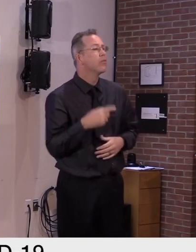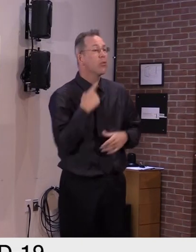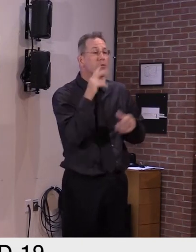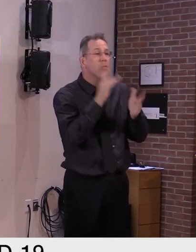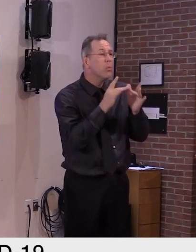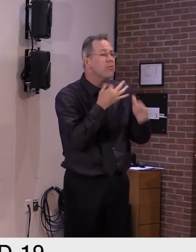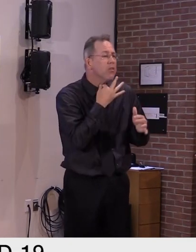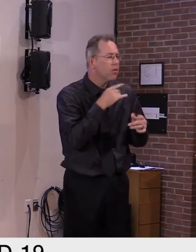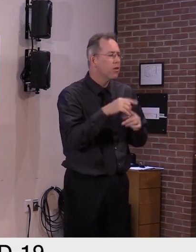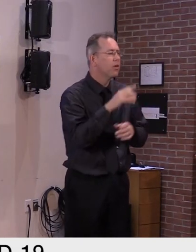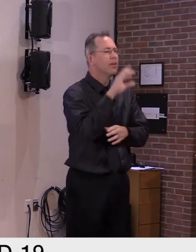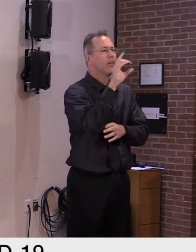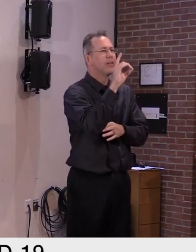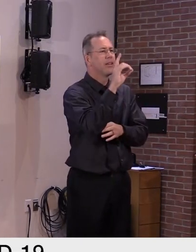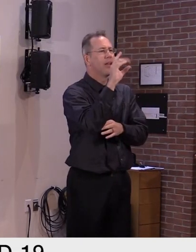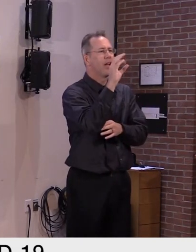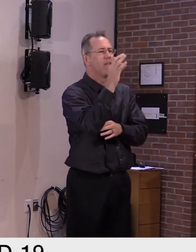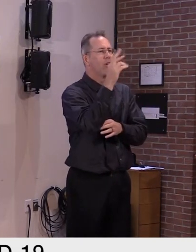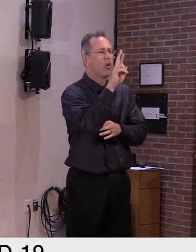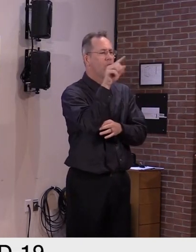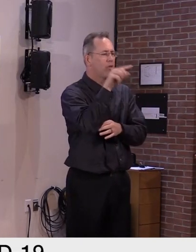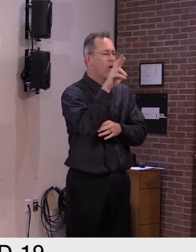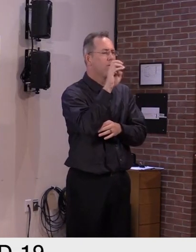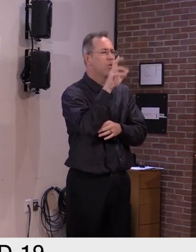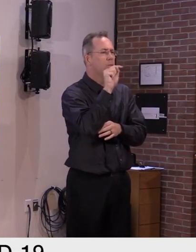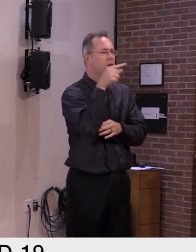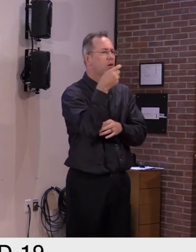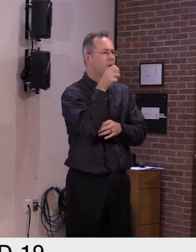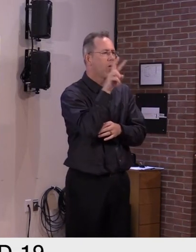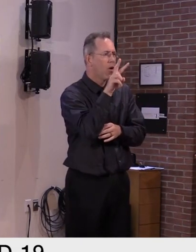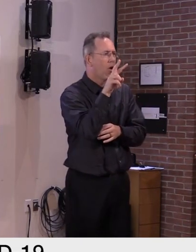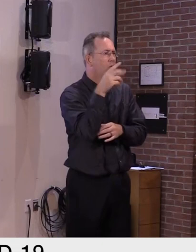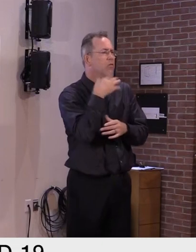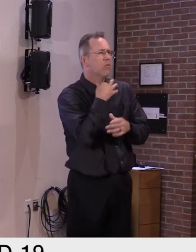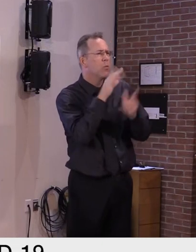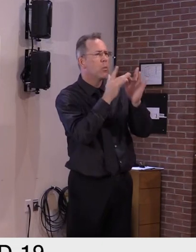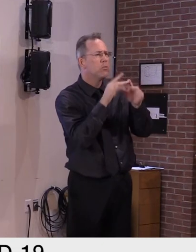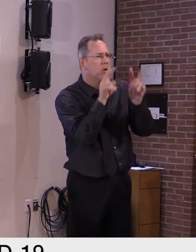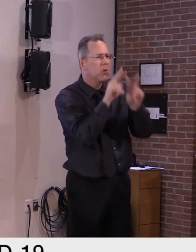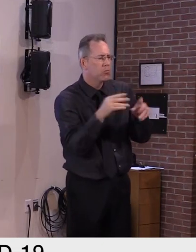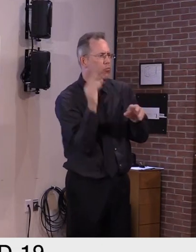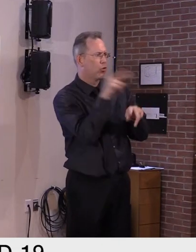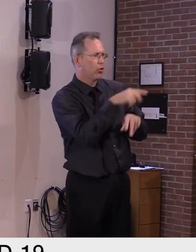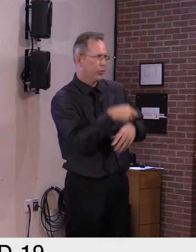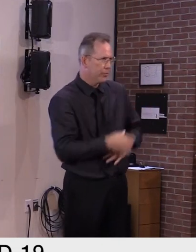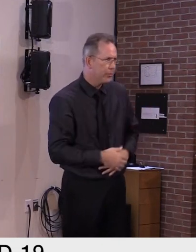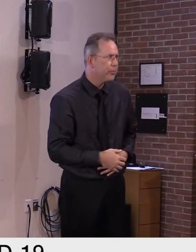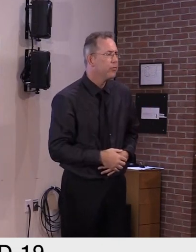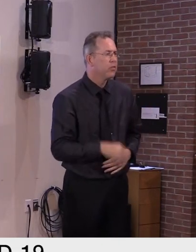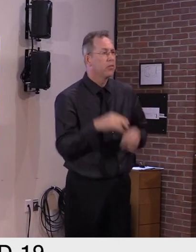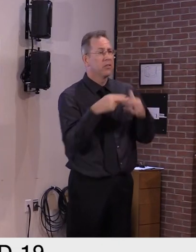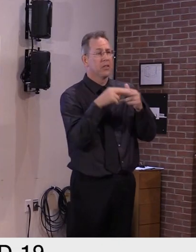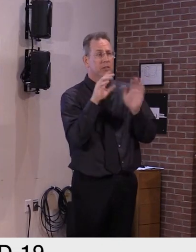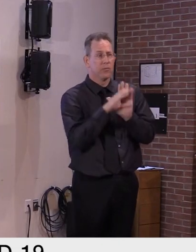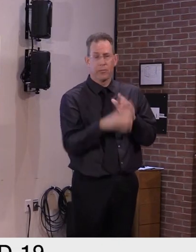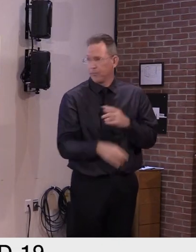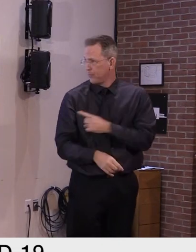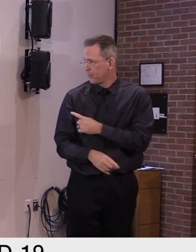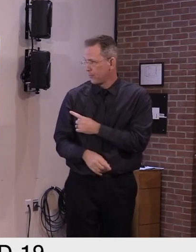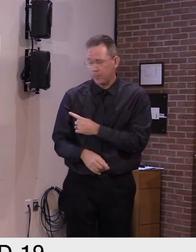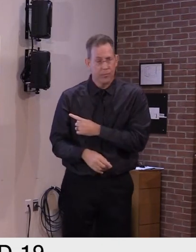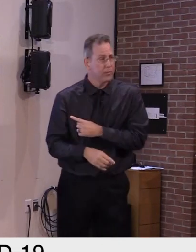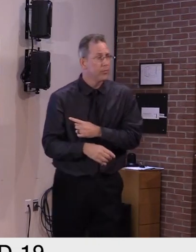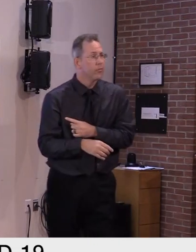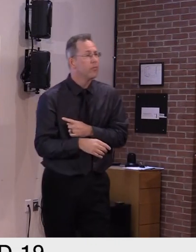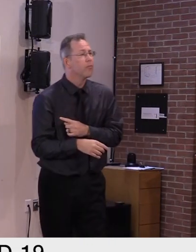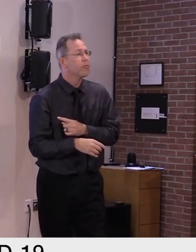dfr.vermont.gov for those that are watching at home. If we turn to our first slide, this is really showing a number of different things